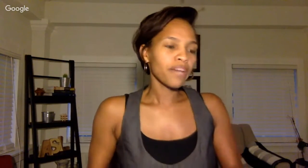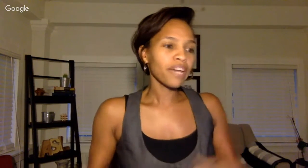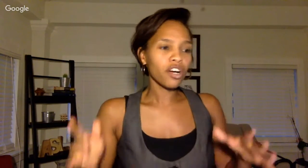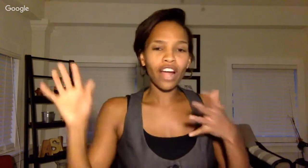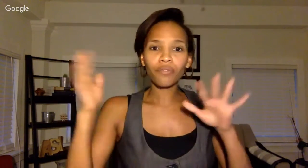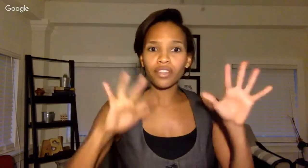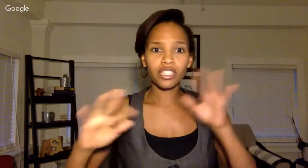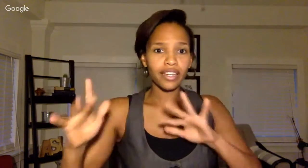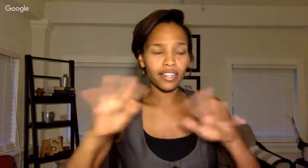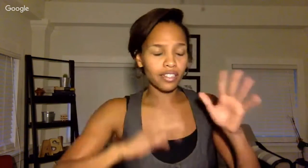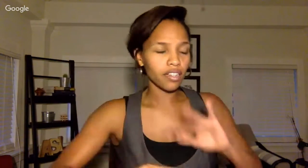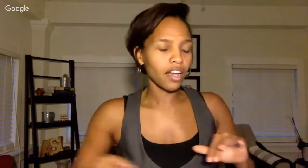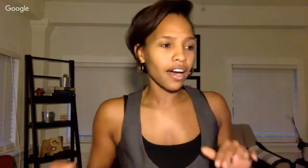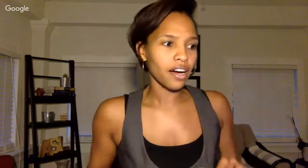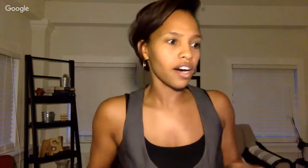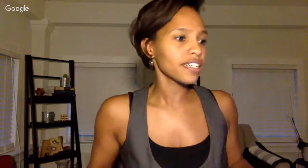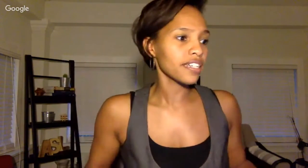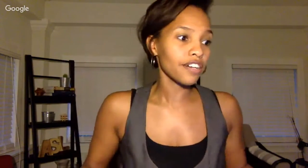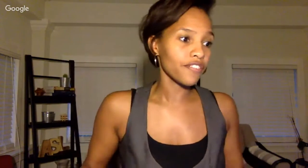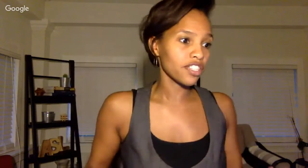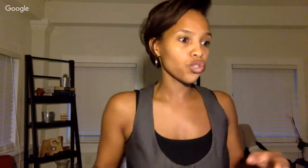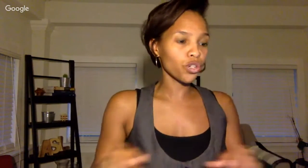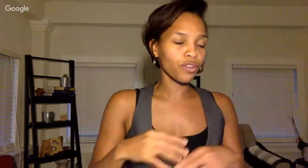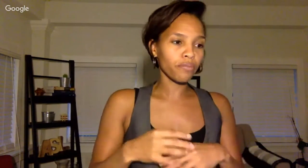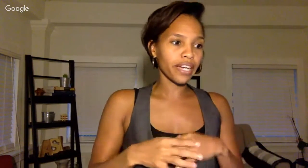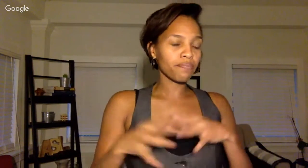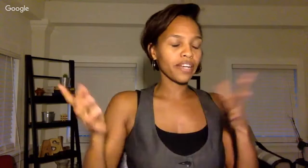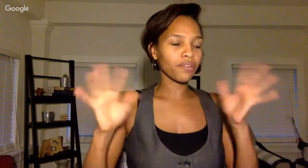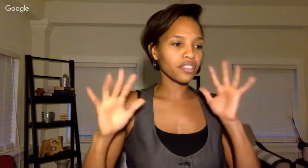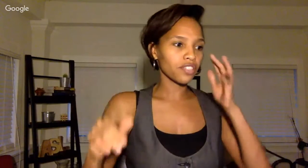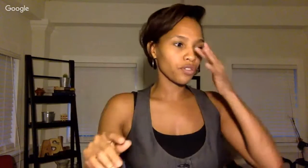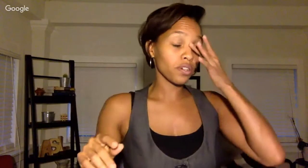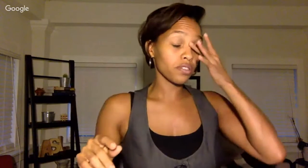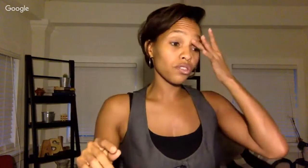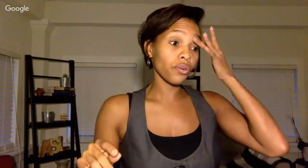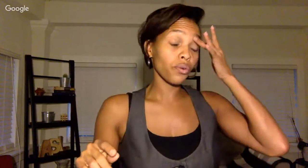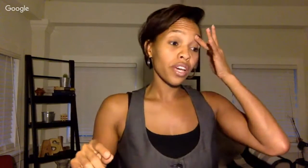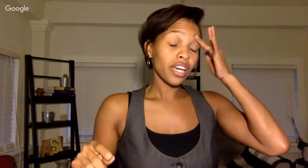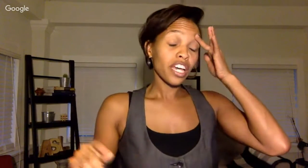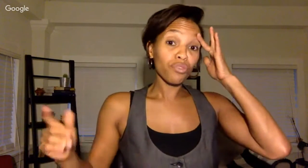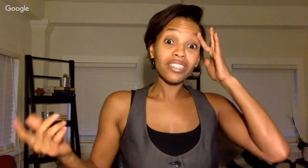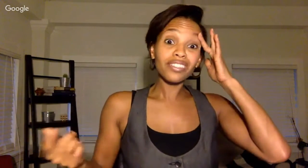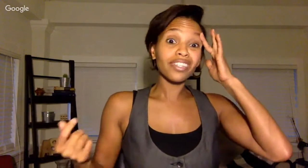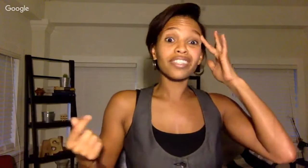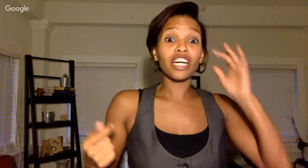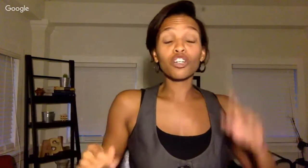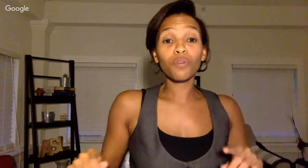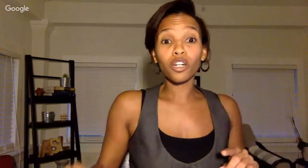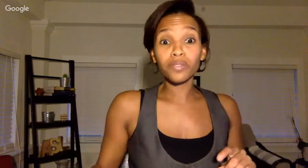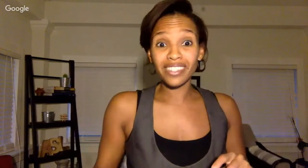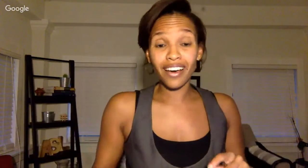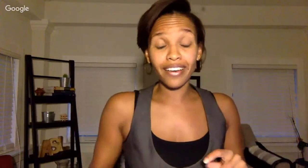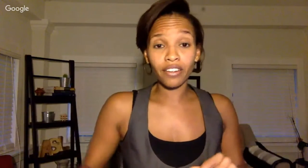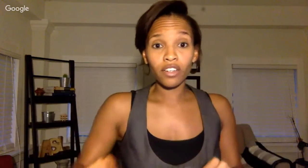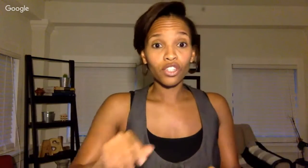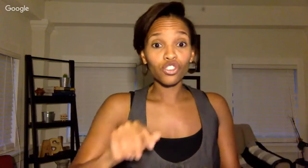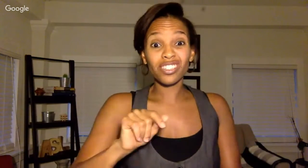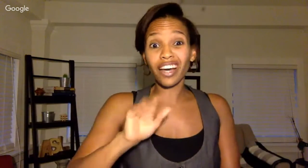played around with this sentence a lot, oddly enough. It's a short one, but I play with different ones. So realistically, I would probably just sign